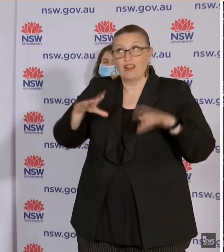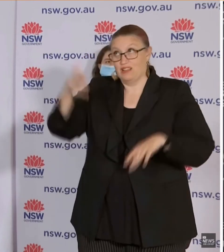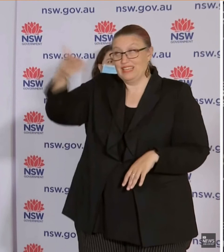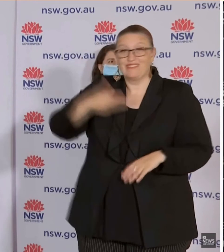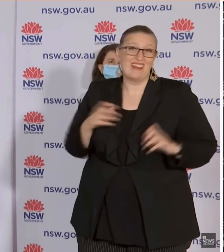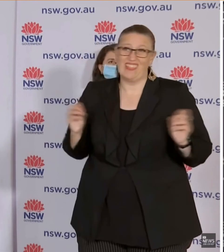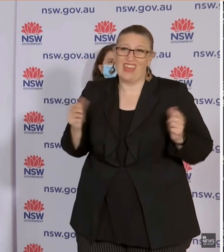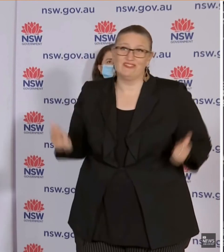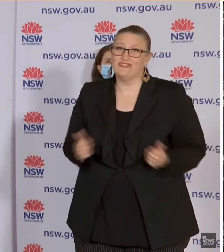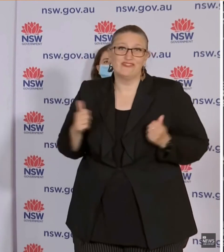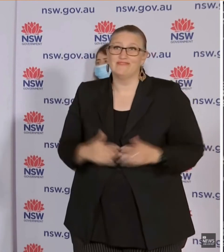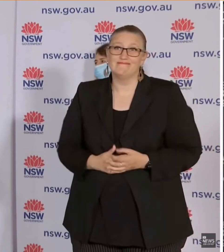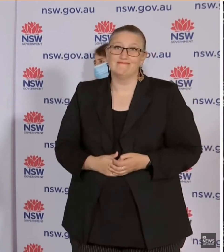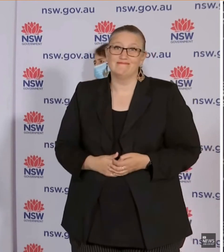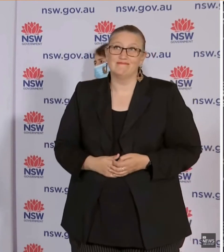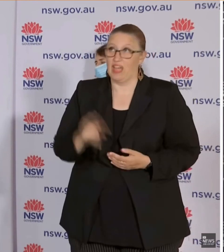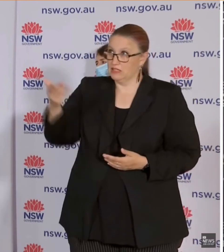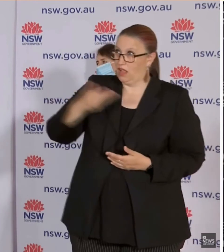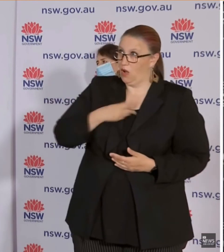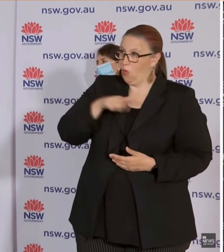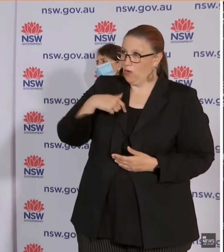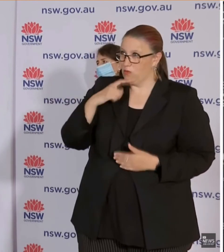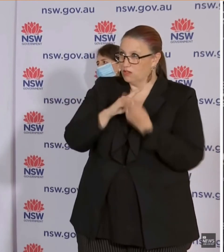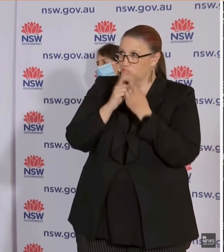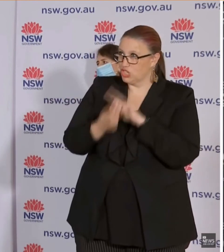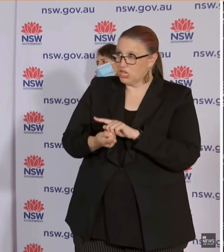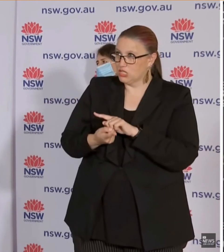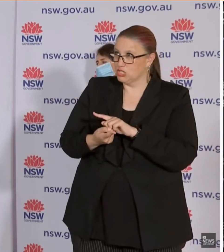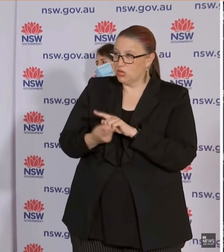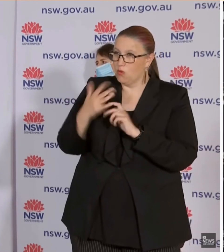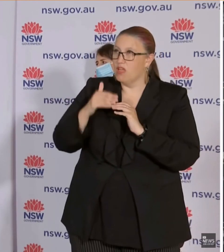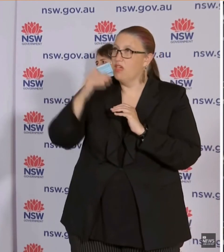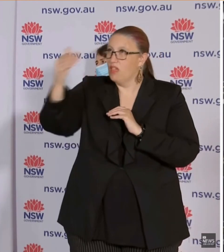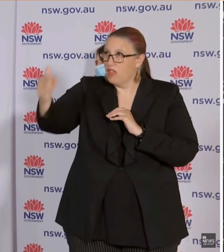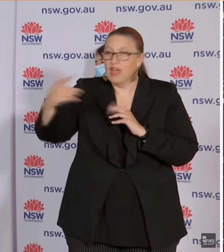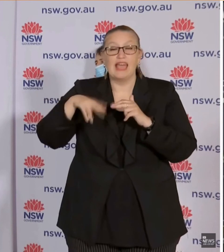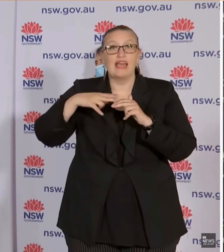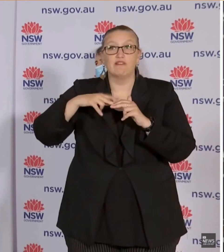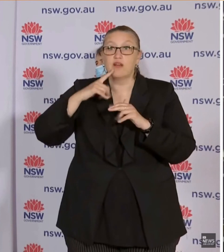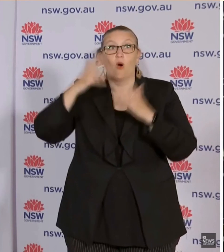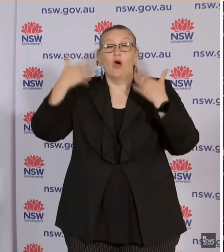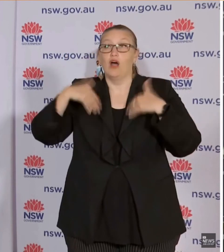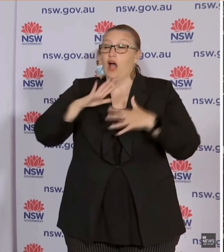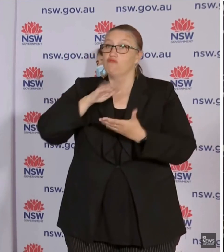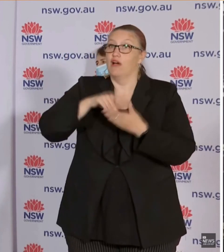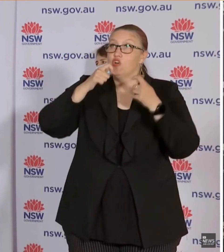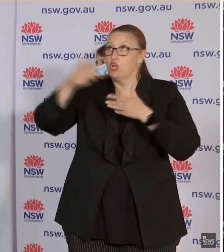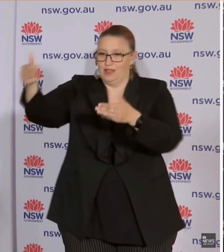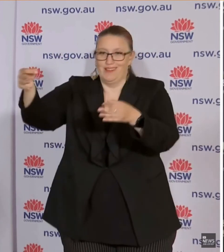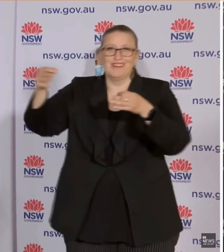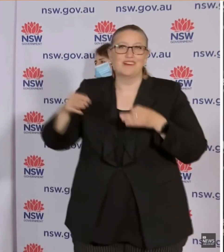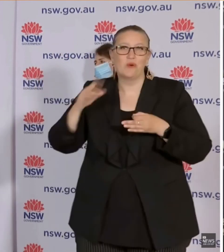projected that they would have insufficient vaccine. If that changes, clearly we can move appointments forward, but that's actually